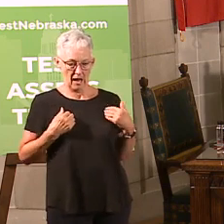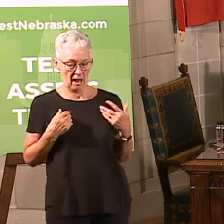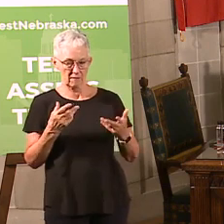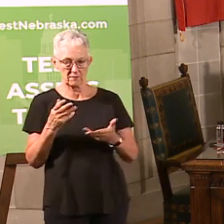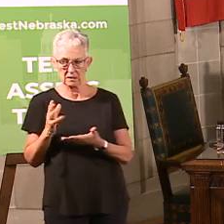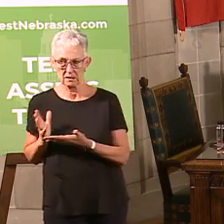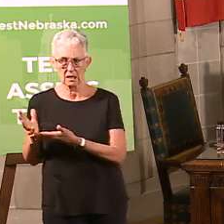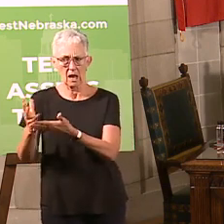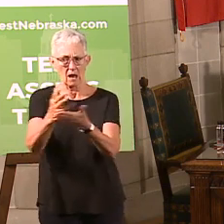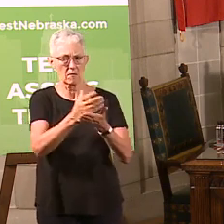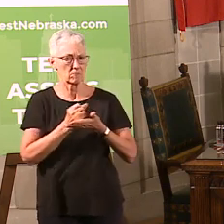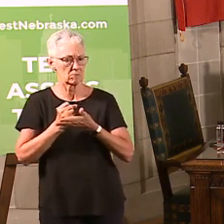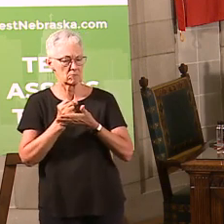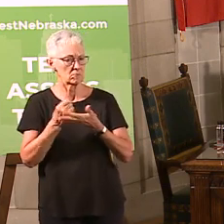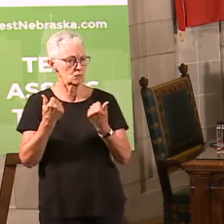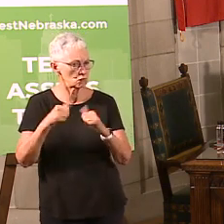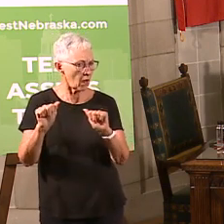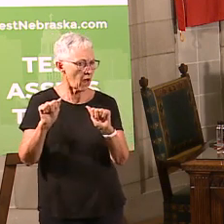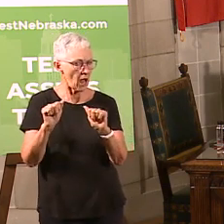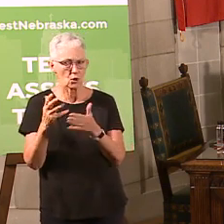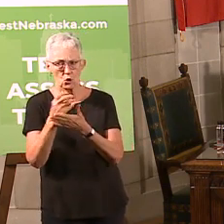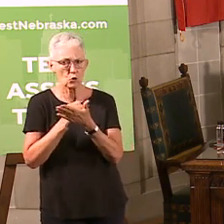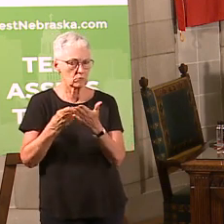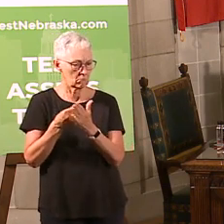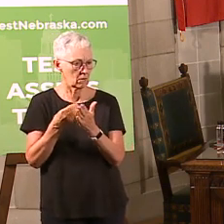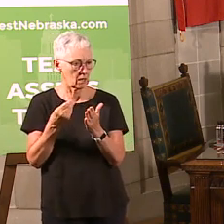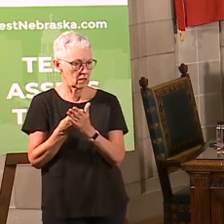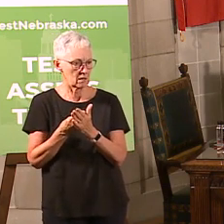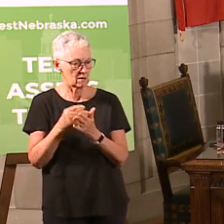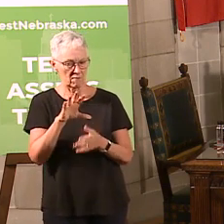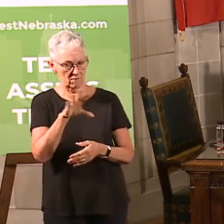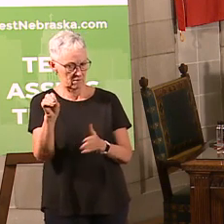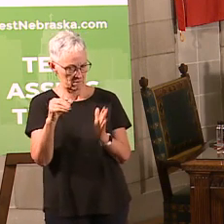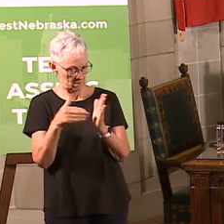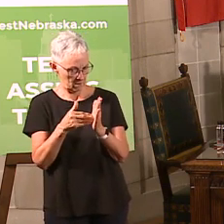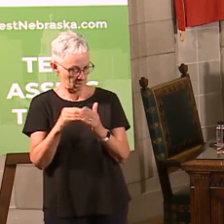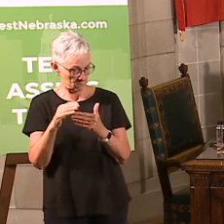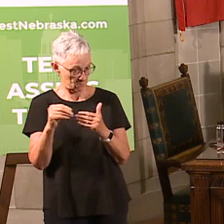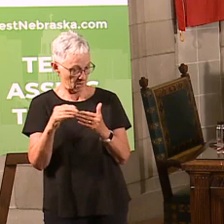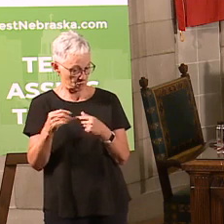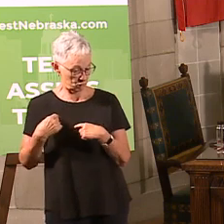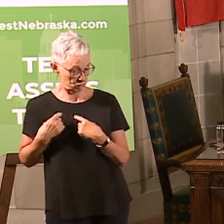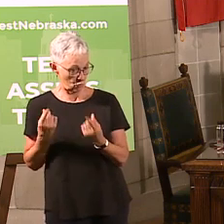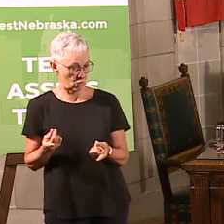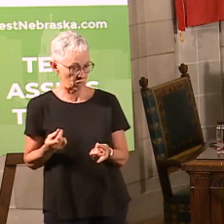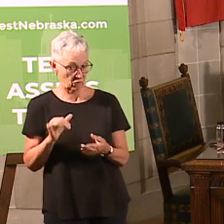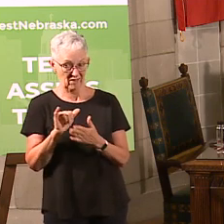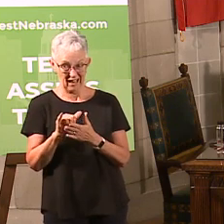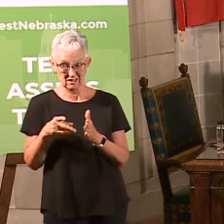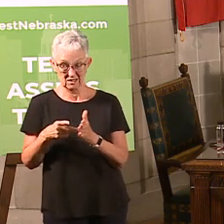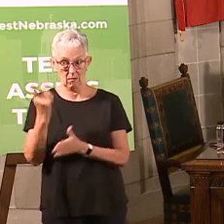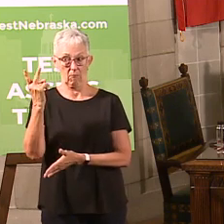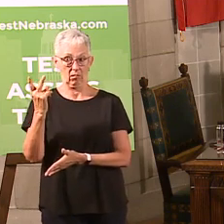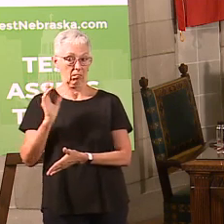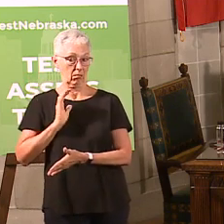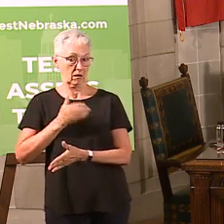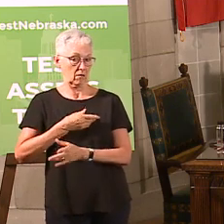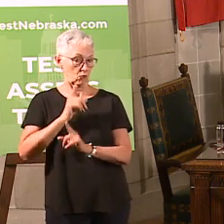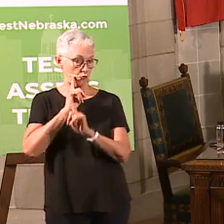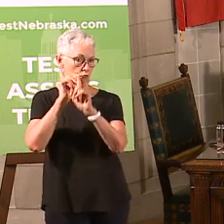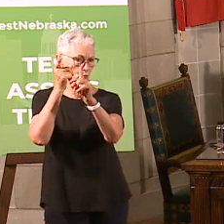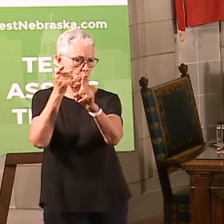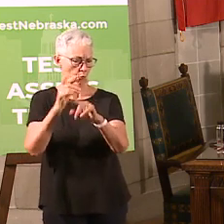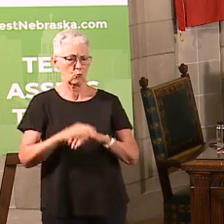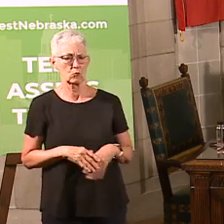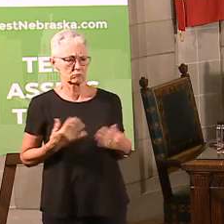come together to raise over $50,000 so far. That's double the original goal. So this is what I have come to love about Nebraskans